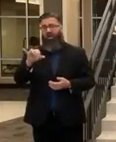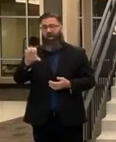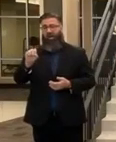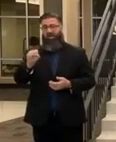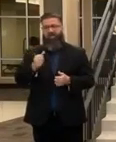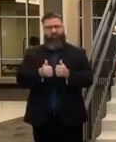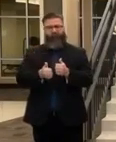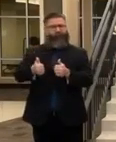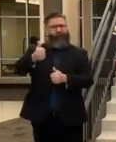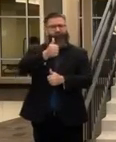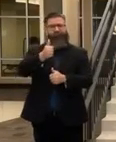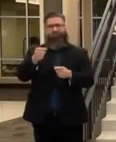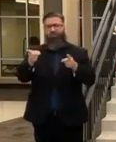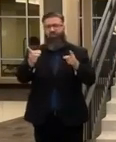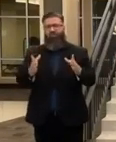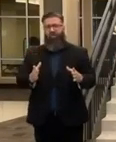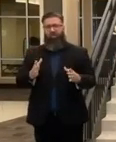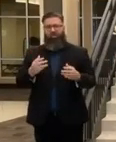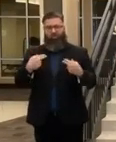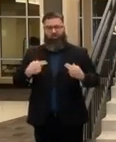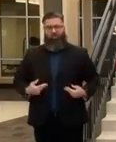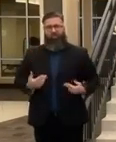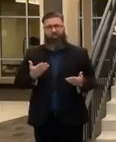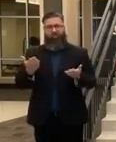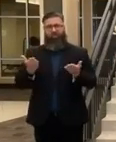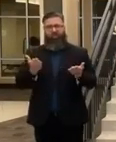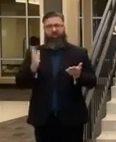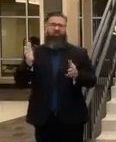few comments. Howard?